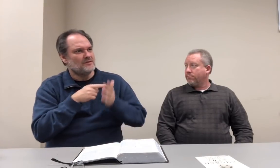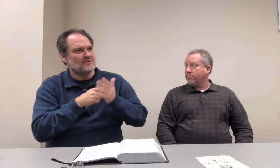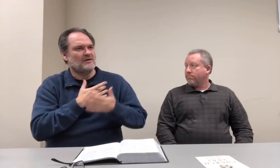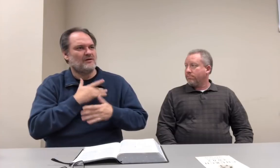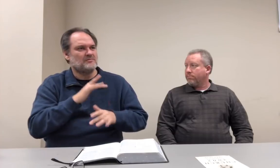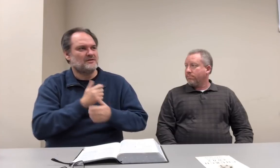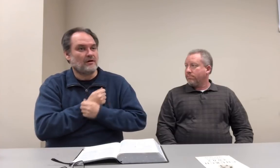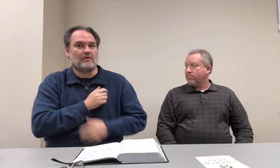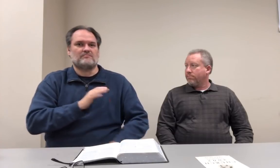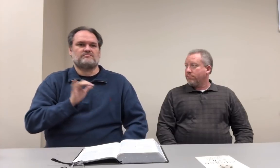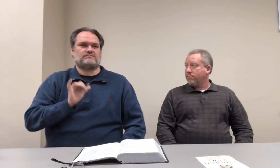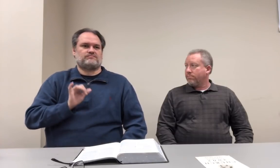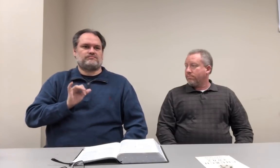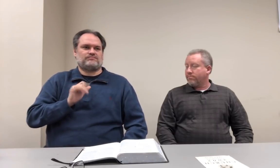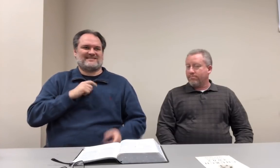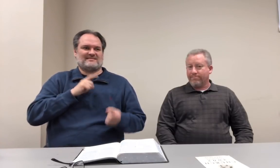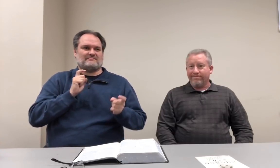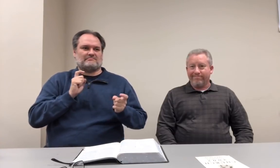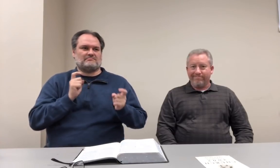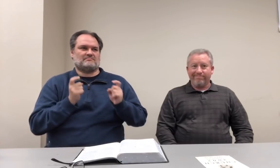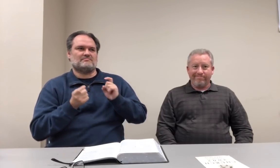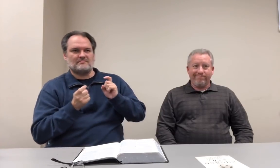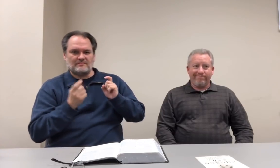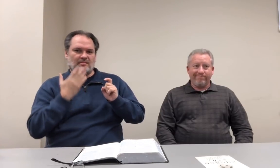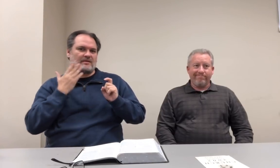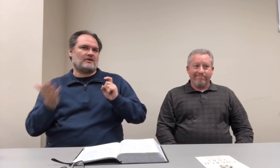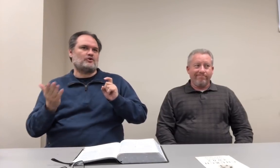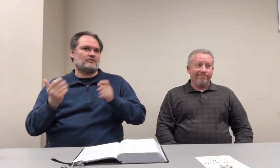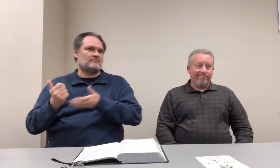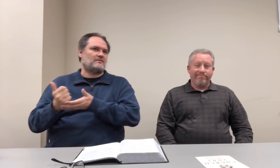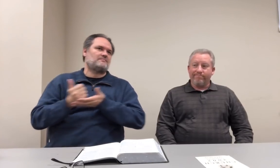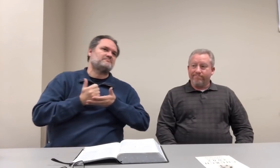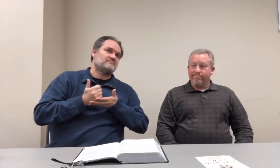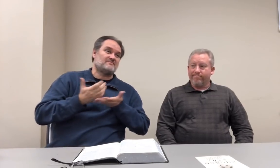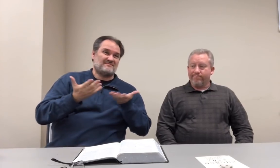about it. But he called me on the phone and said, "What do you think about